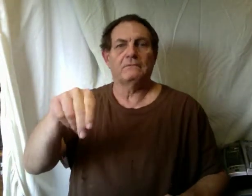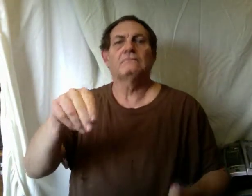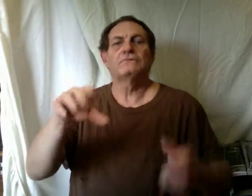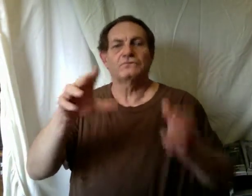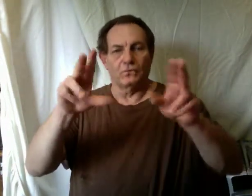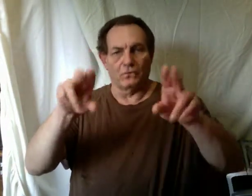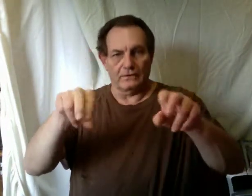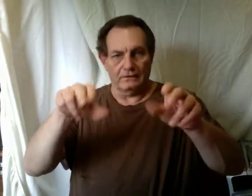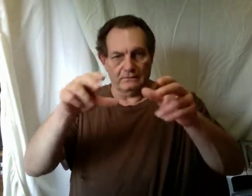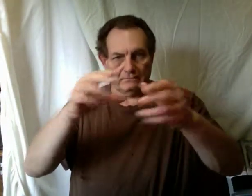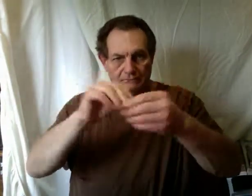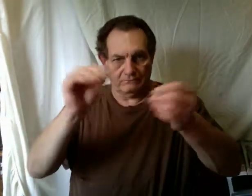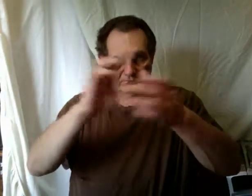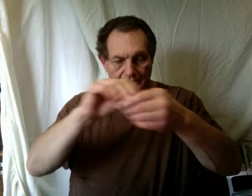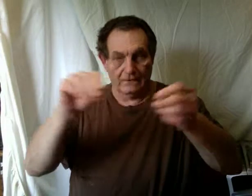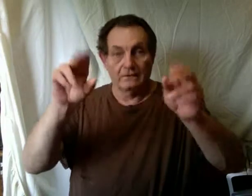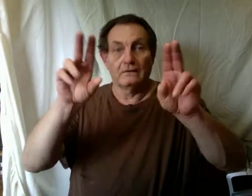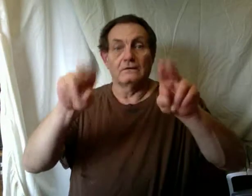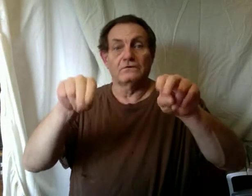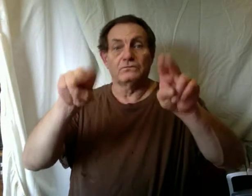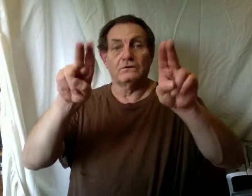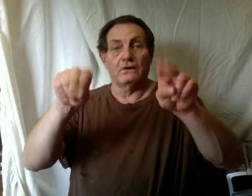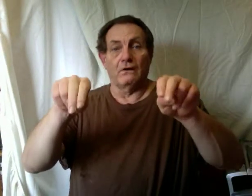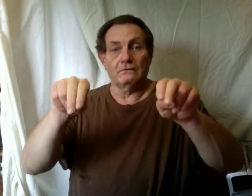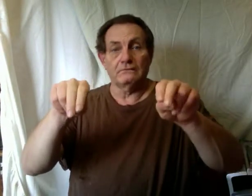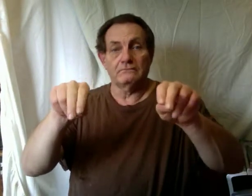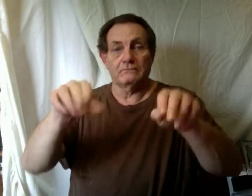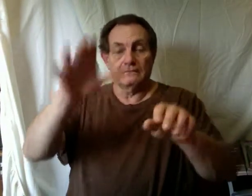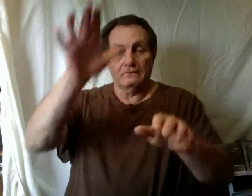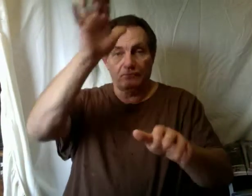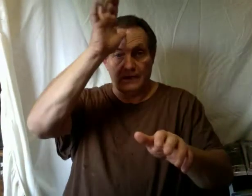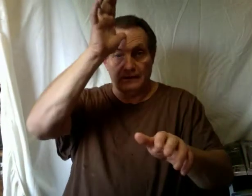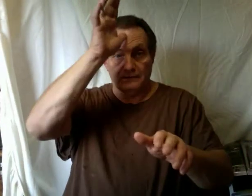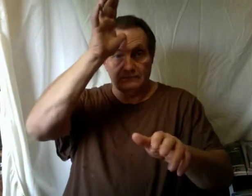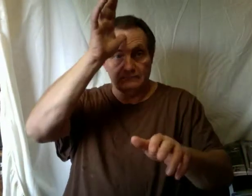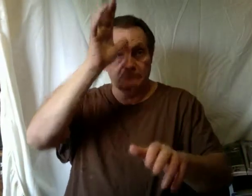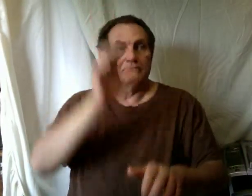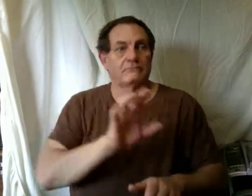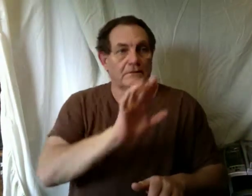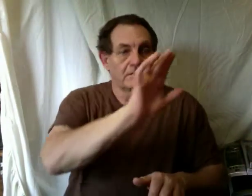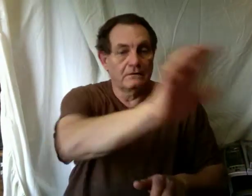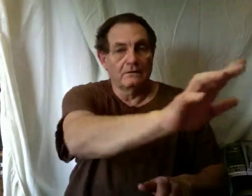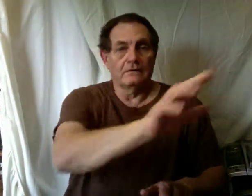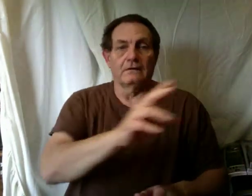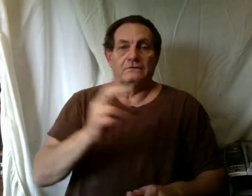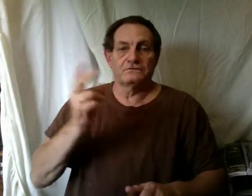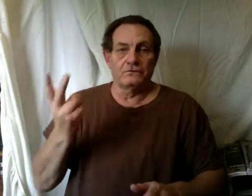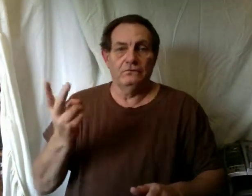story. This one called The Father and His Two